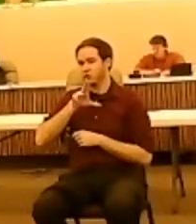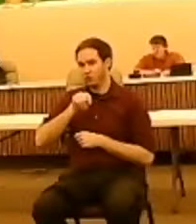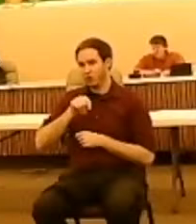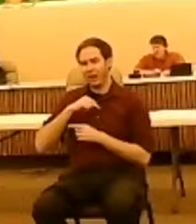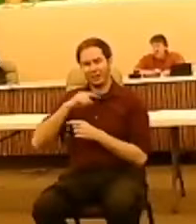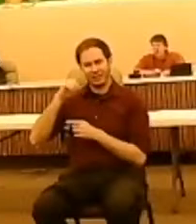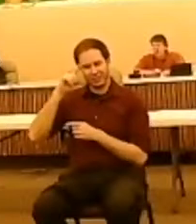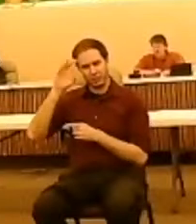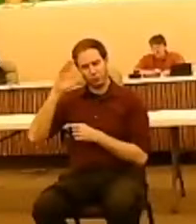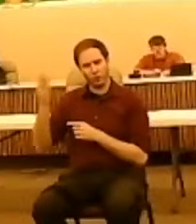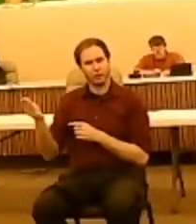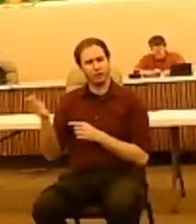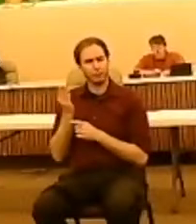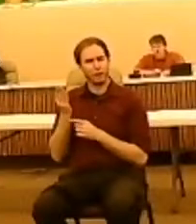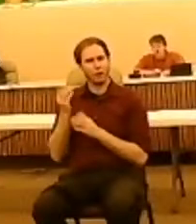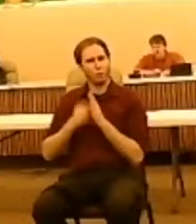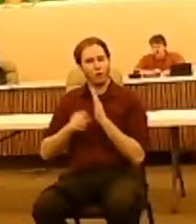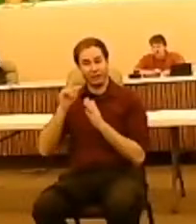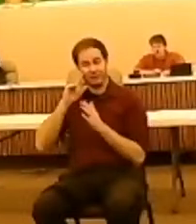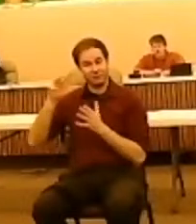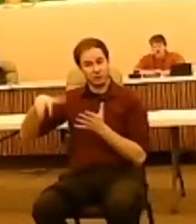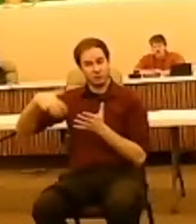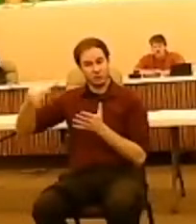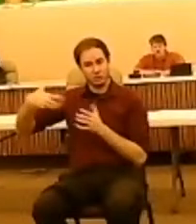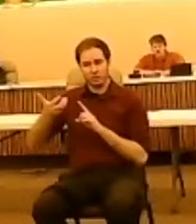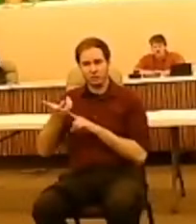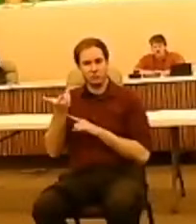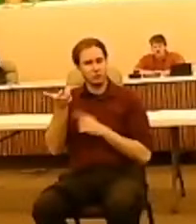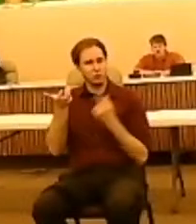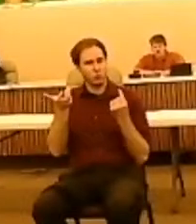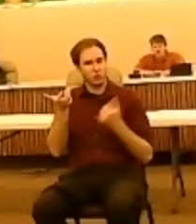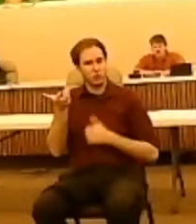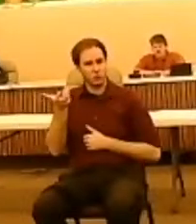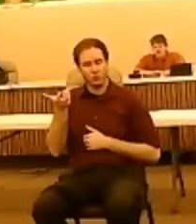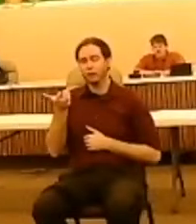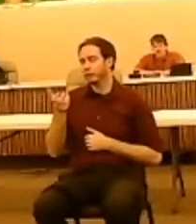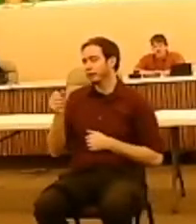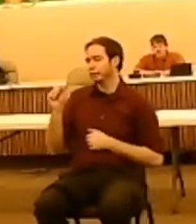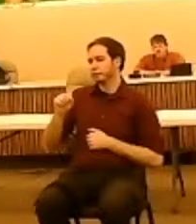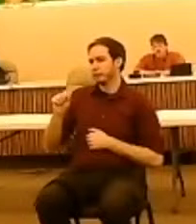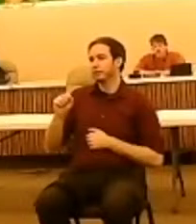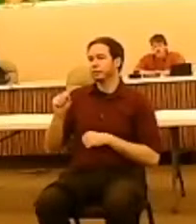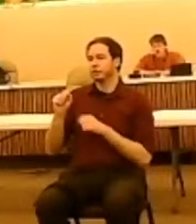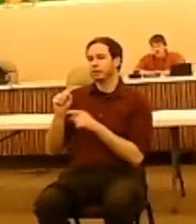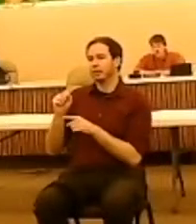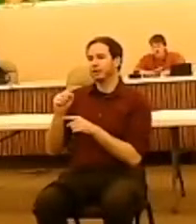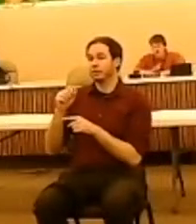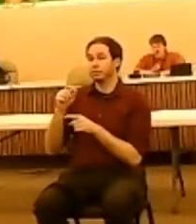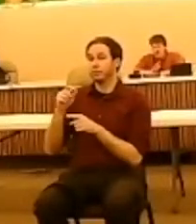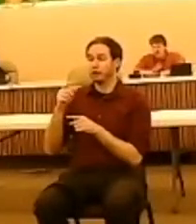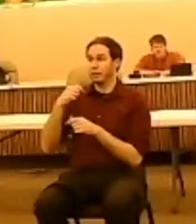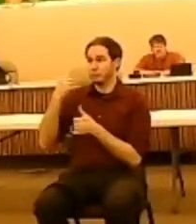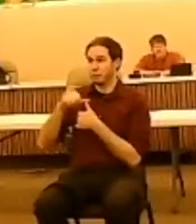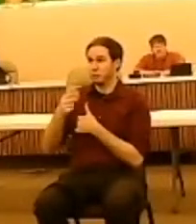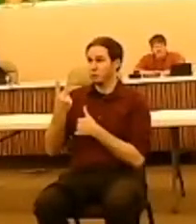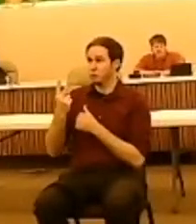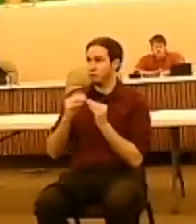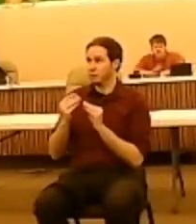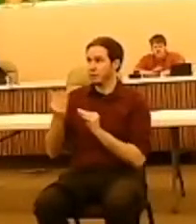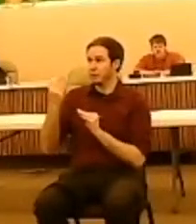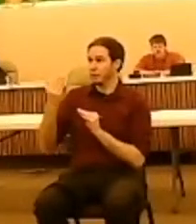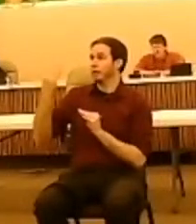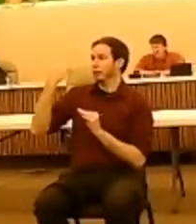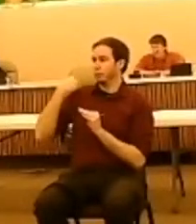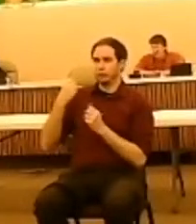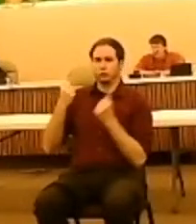come back with information as to what they're going to do with the dirt as well. They basically, again, 2 meetings back, there's been so